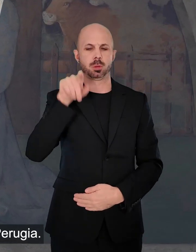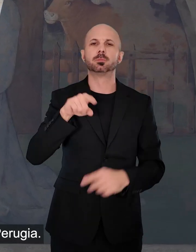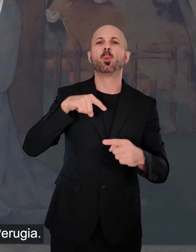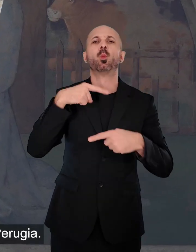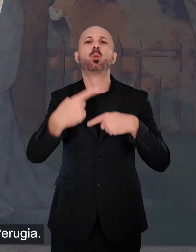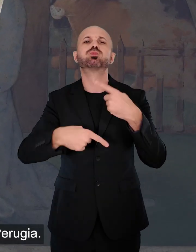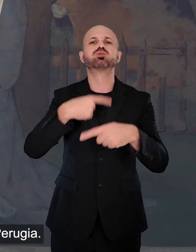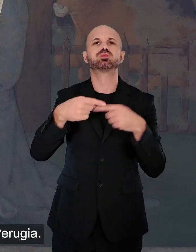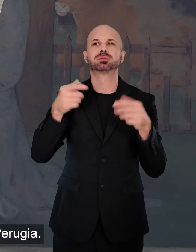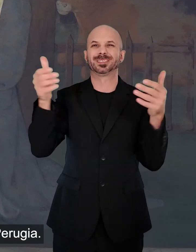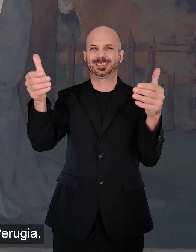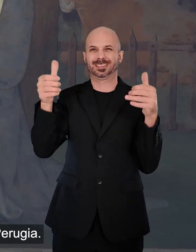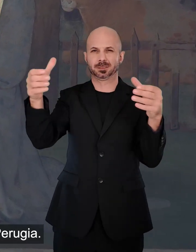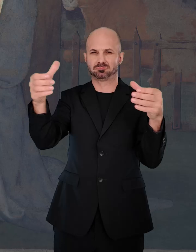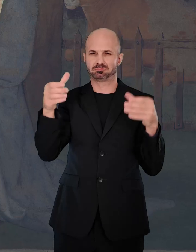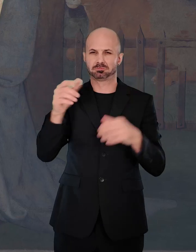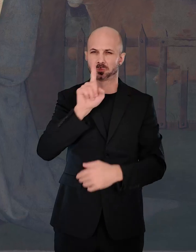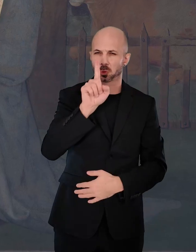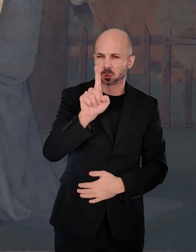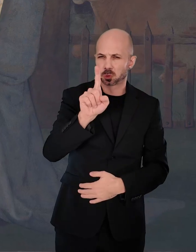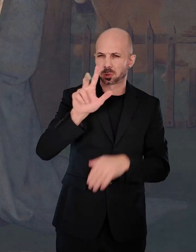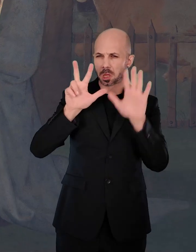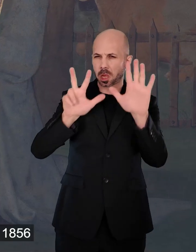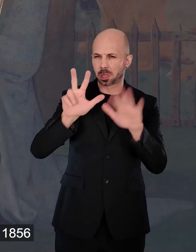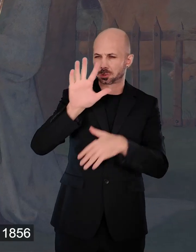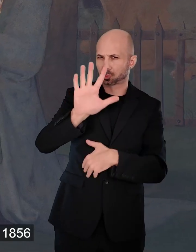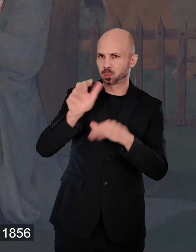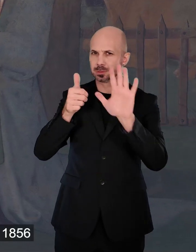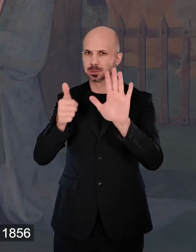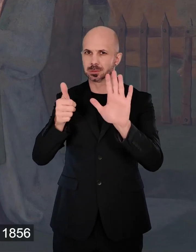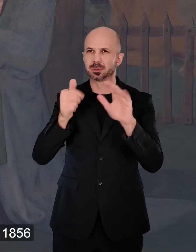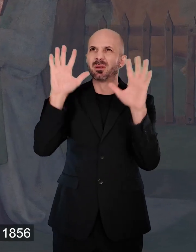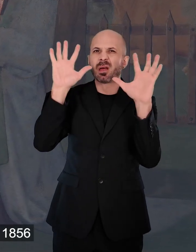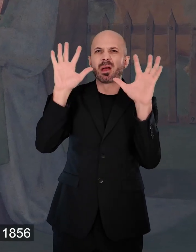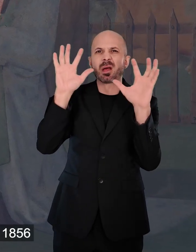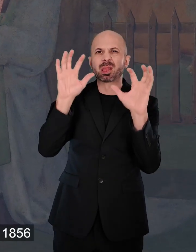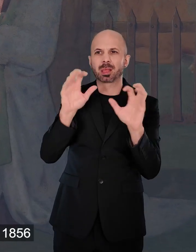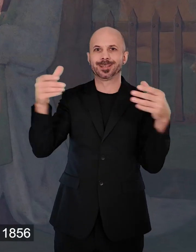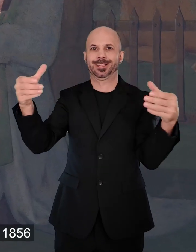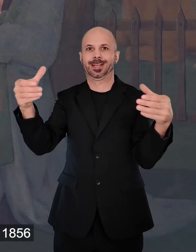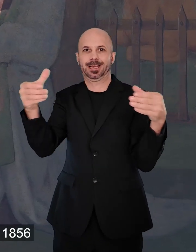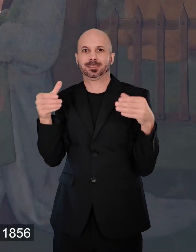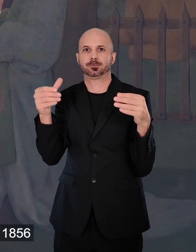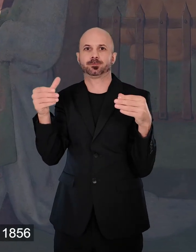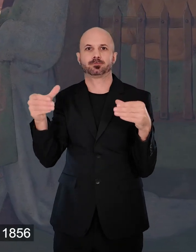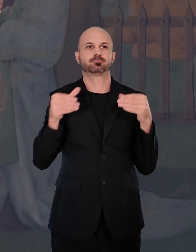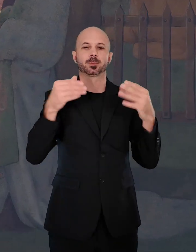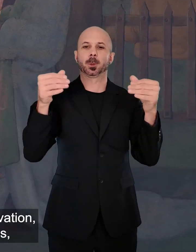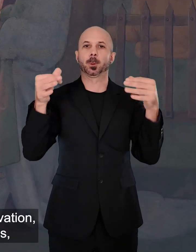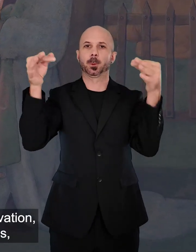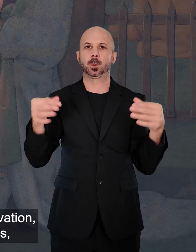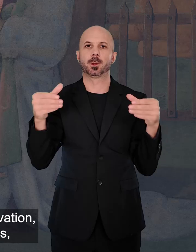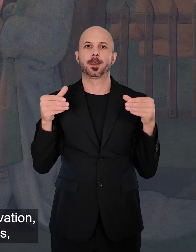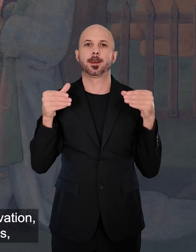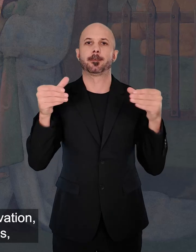monastery of Monteripido in Perugia. The fresco was detached in 1856